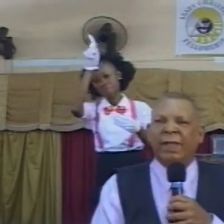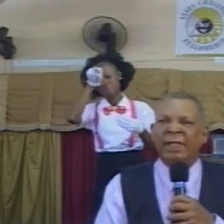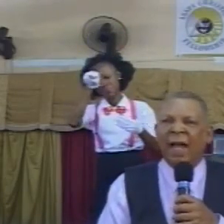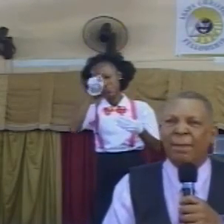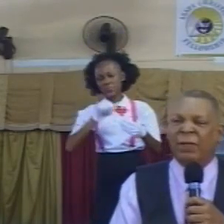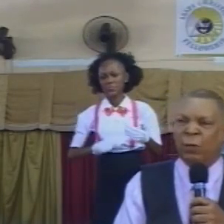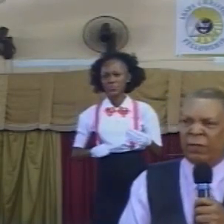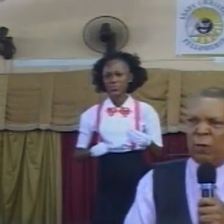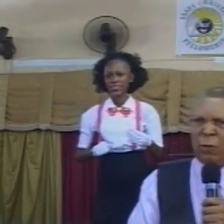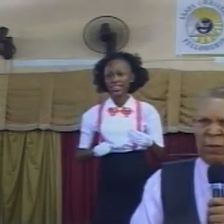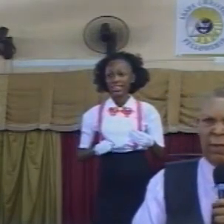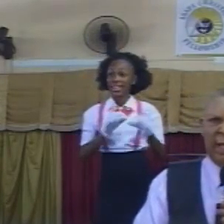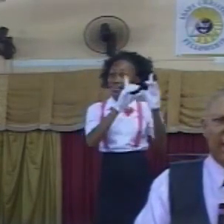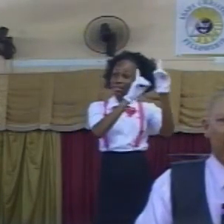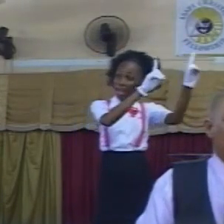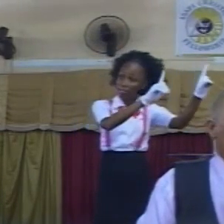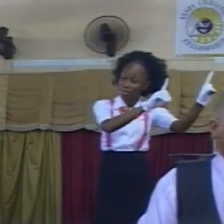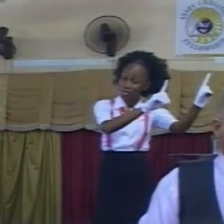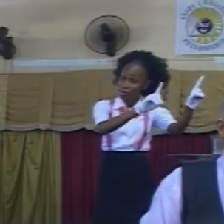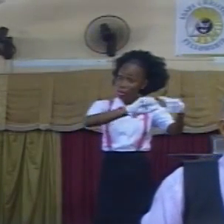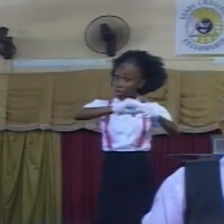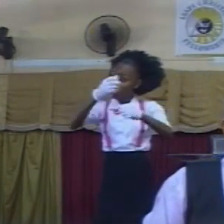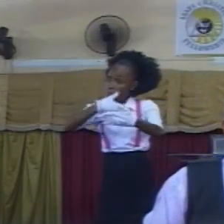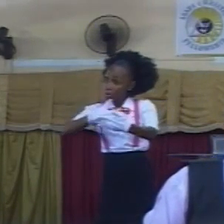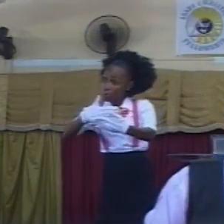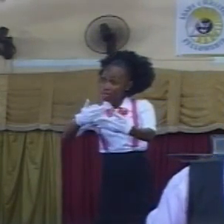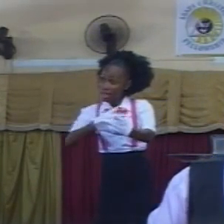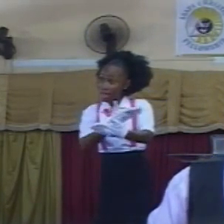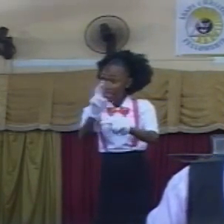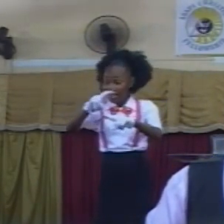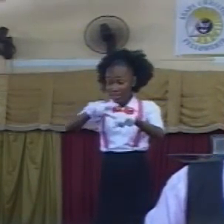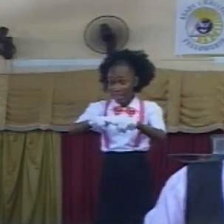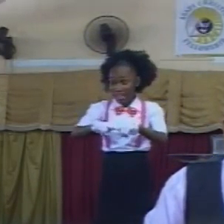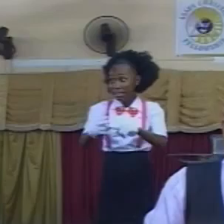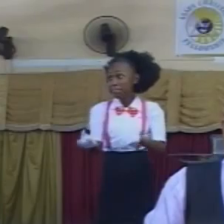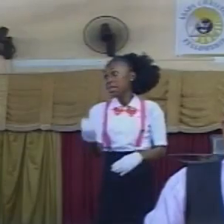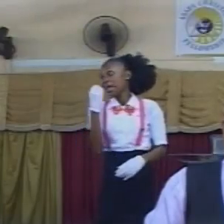Even the disciples who were so close to him, they sat and they ate and they slept